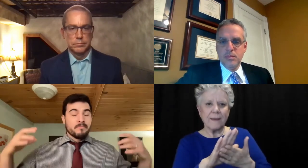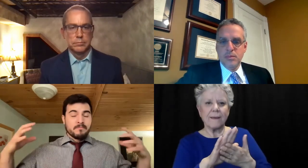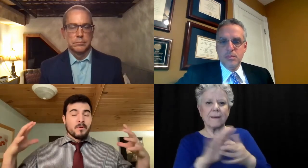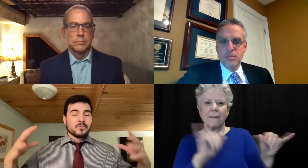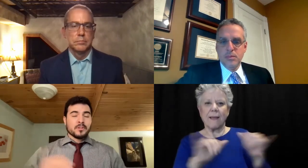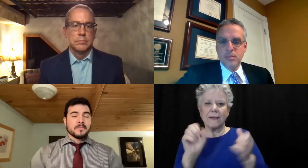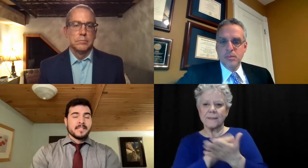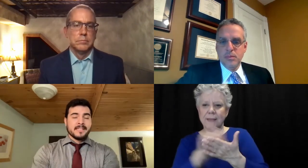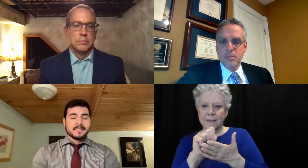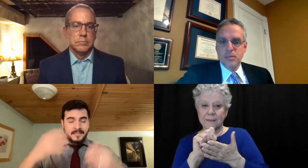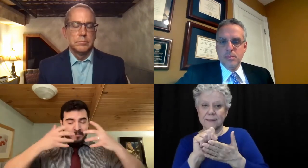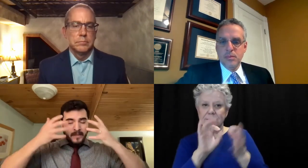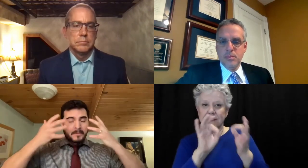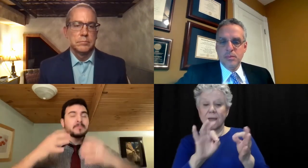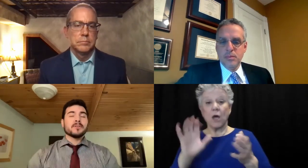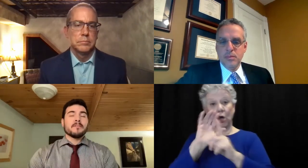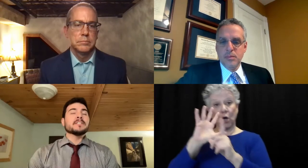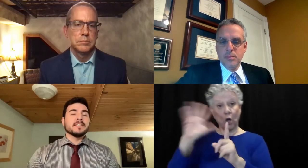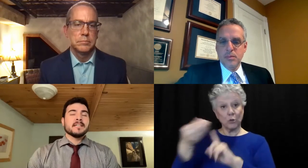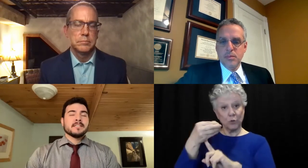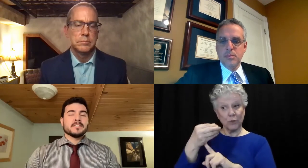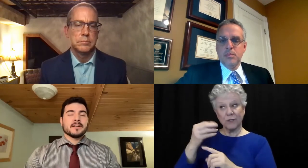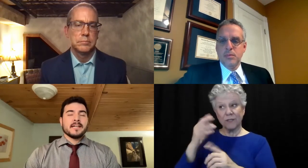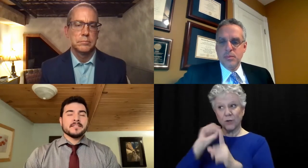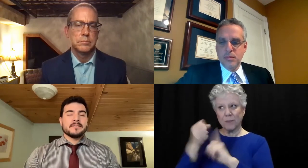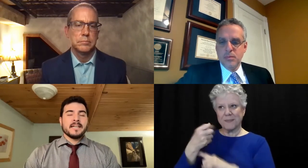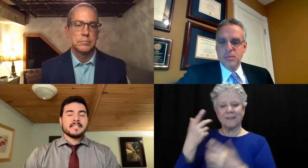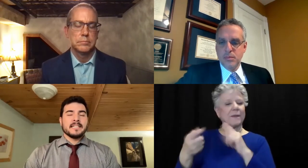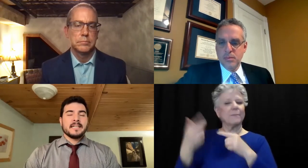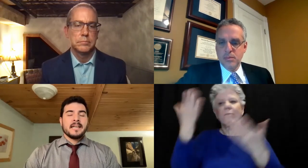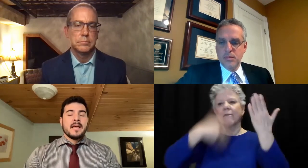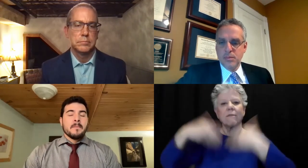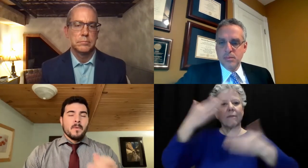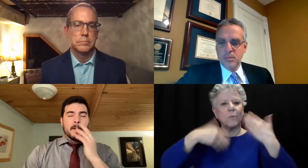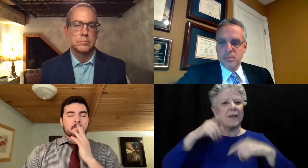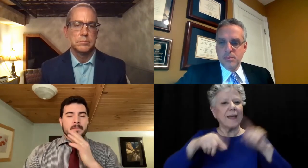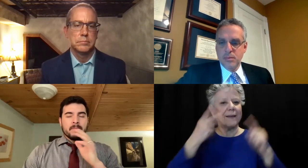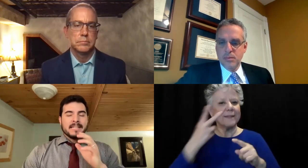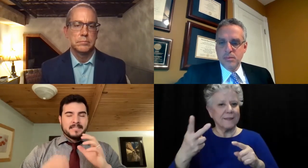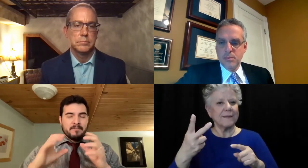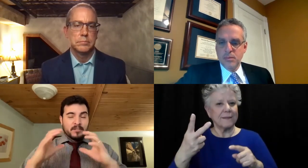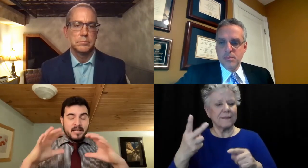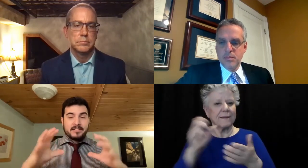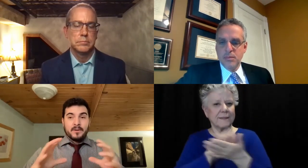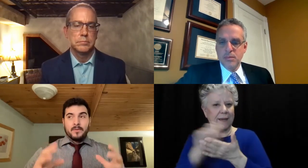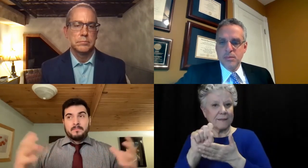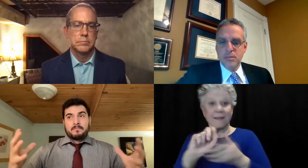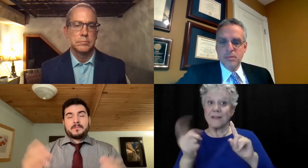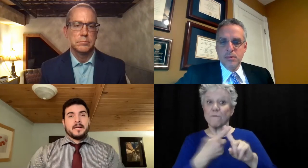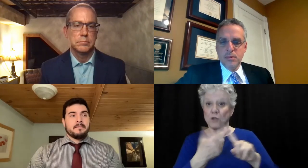is our cultural circumstances can sometimes obscure our vision to certain kinds of sanctity. That's the first thing.